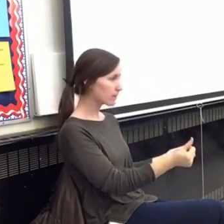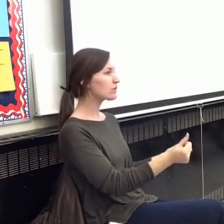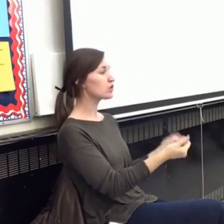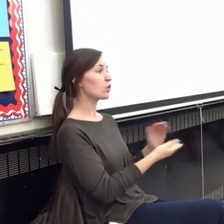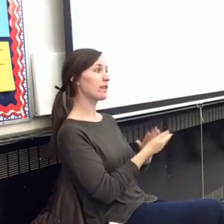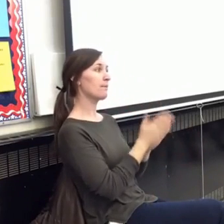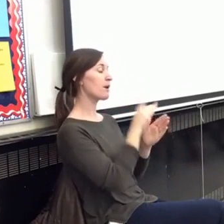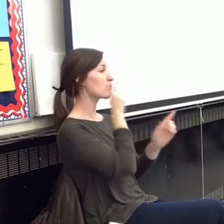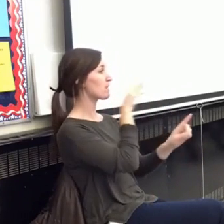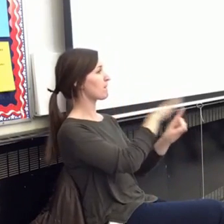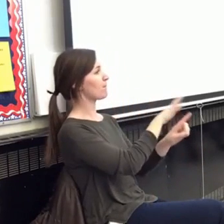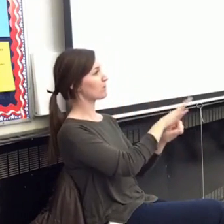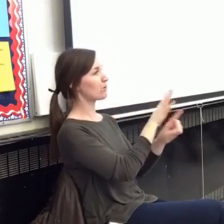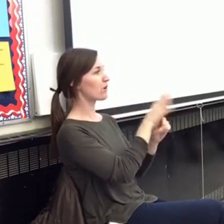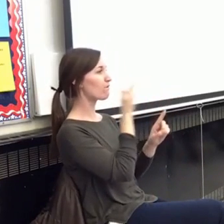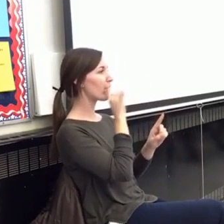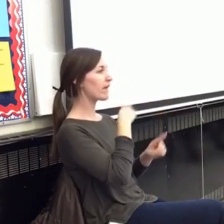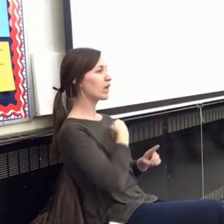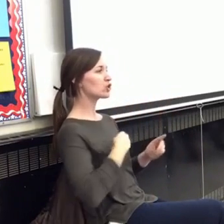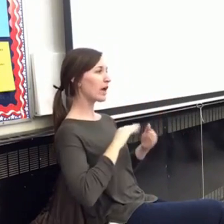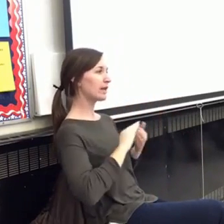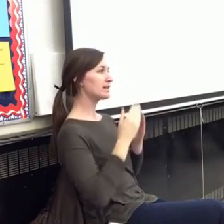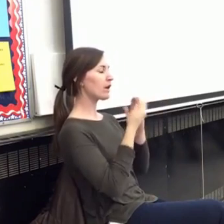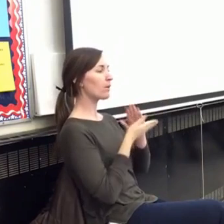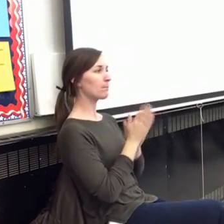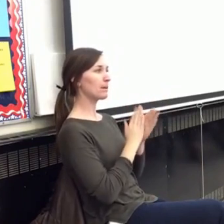these Chinatowns, and people become known for